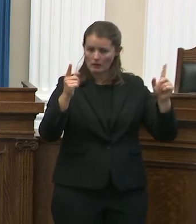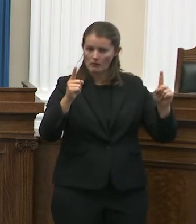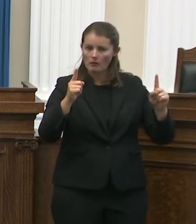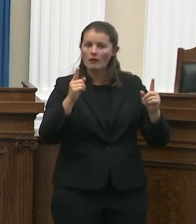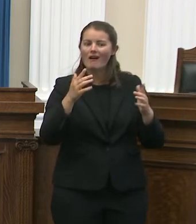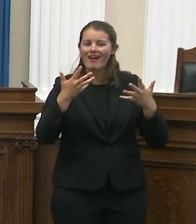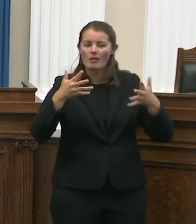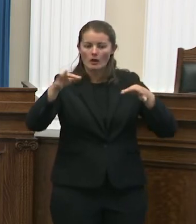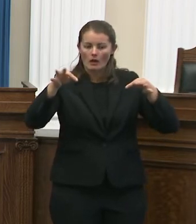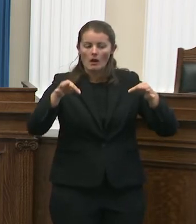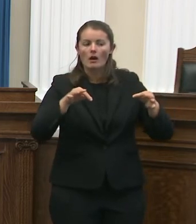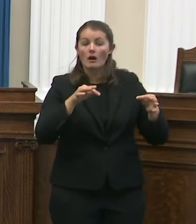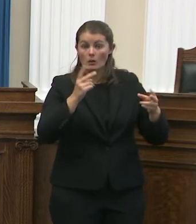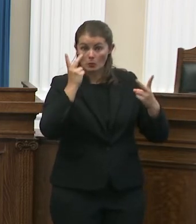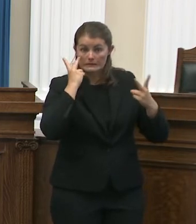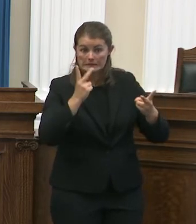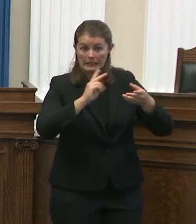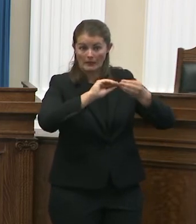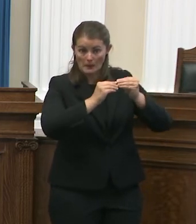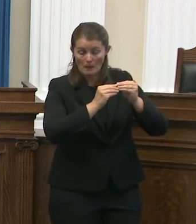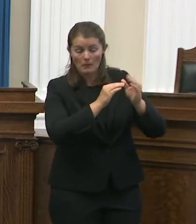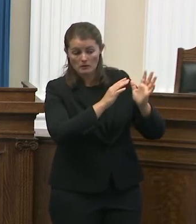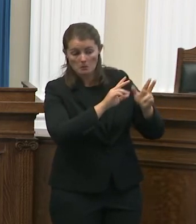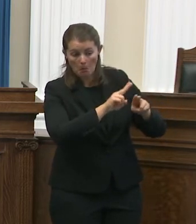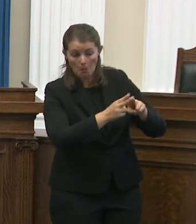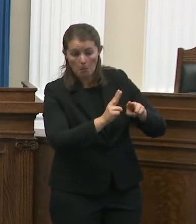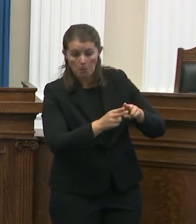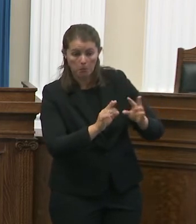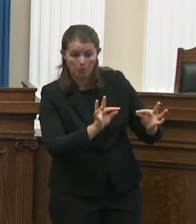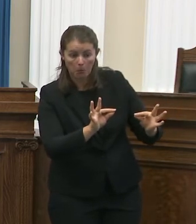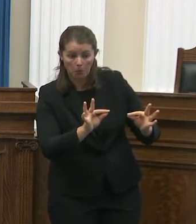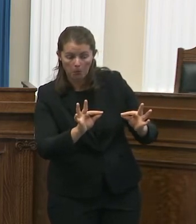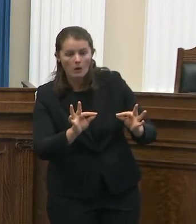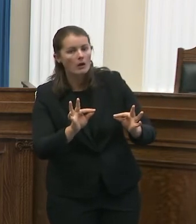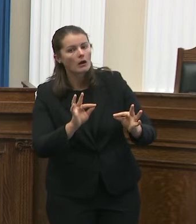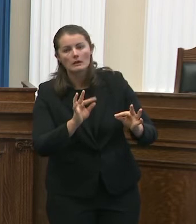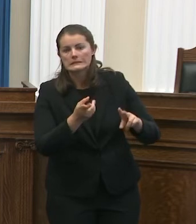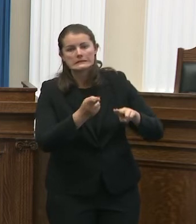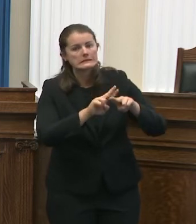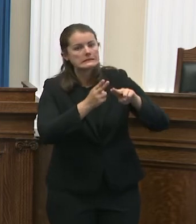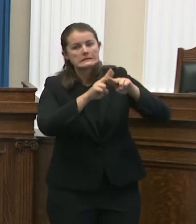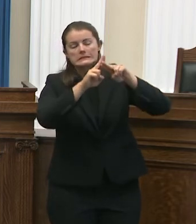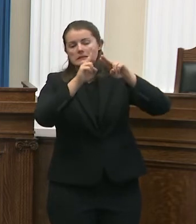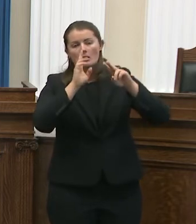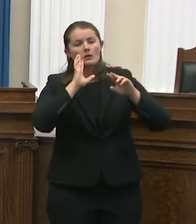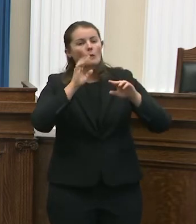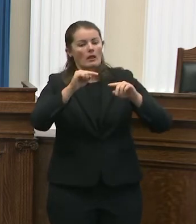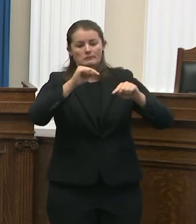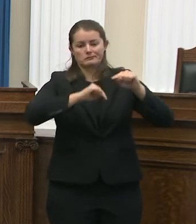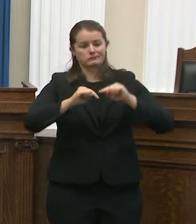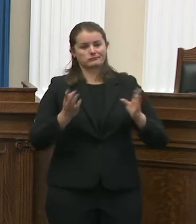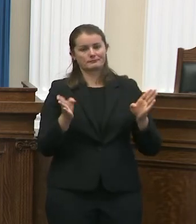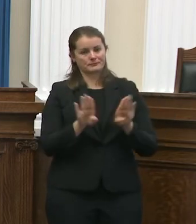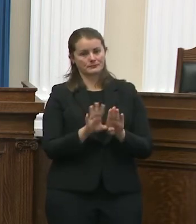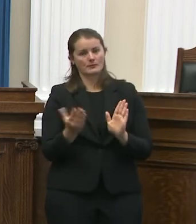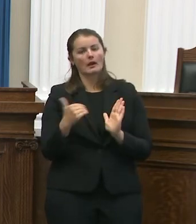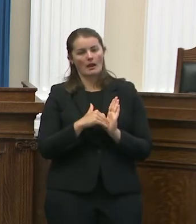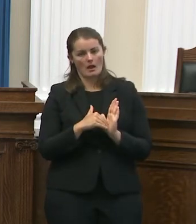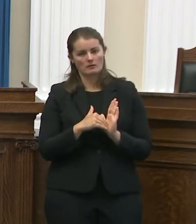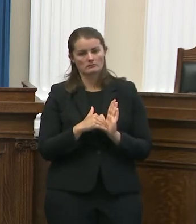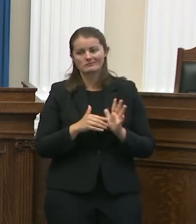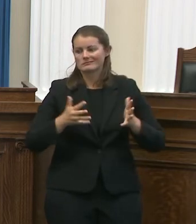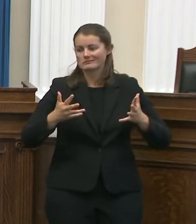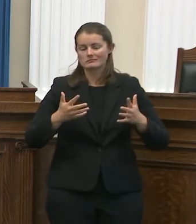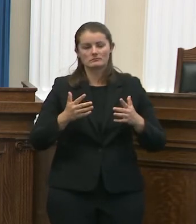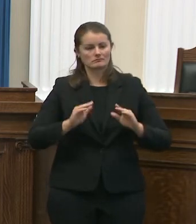dictate the best course of action for protecting Nevadans. I've committed to being transparent and honest with Nevadans since this